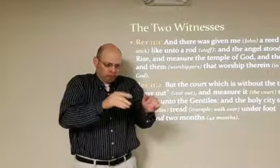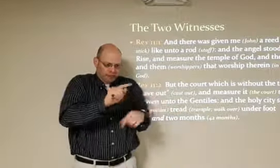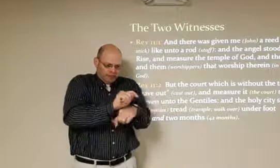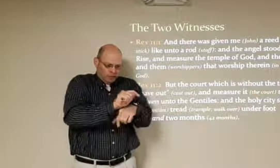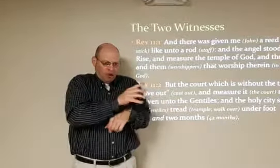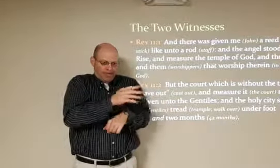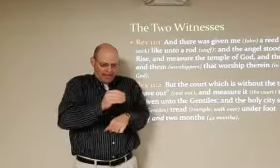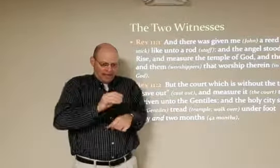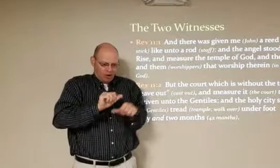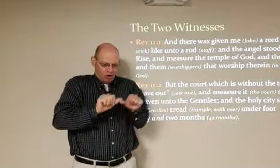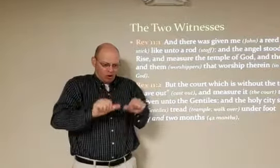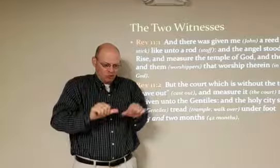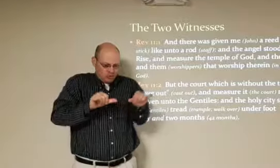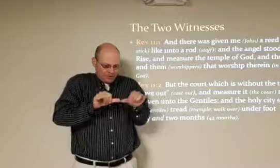leave out,